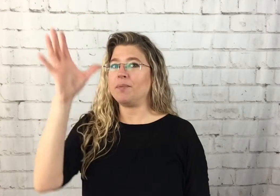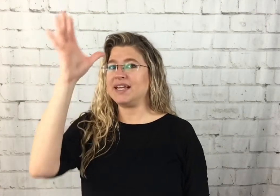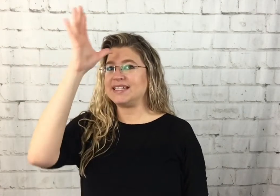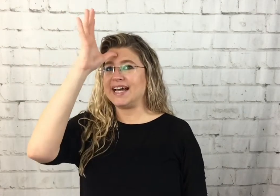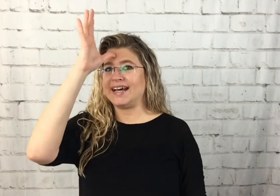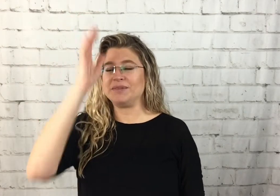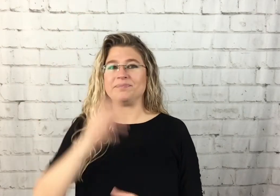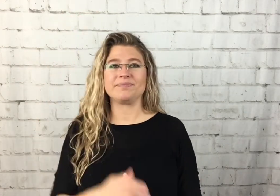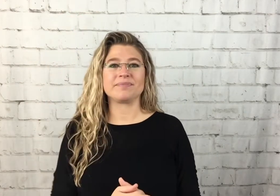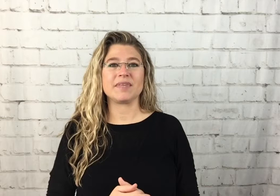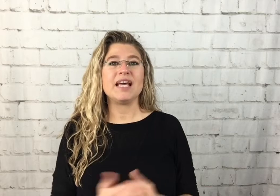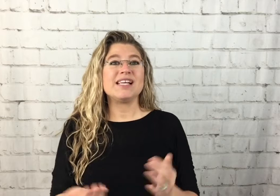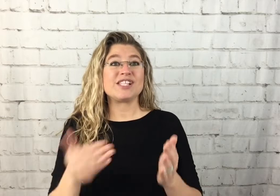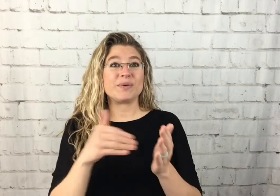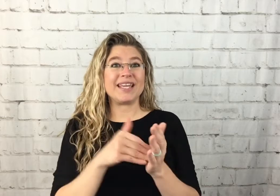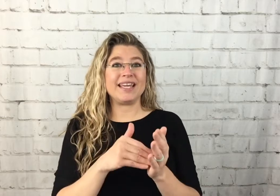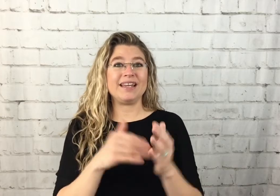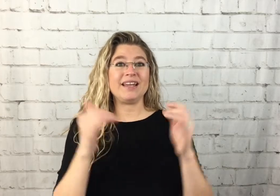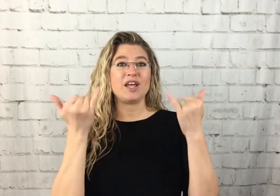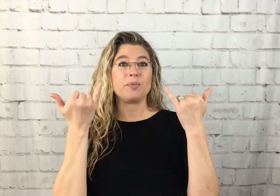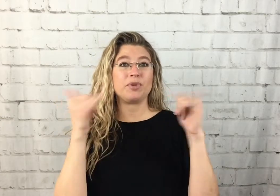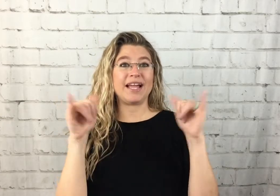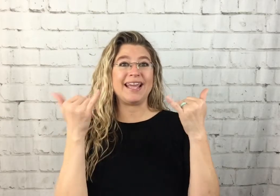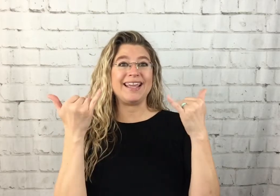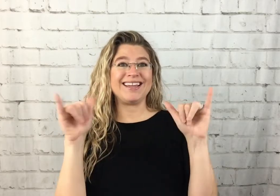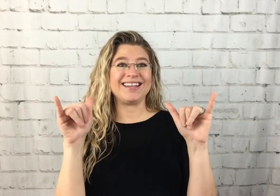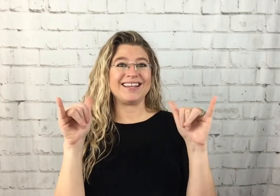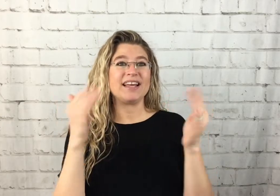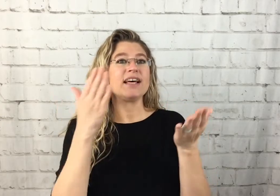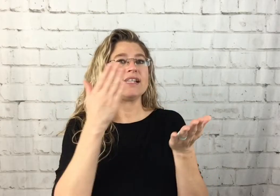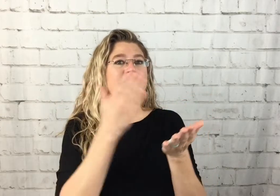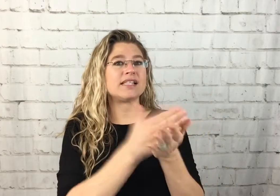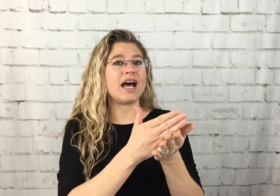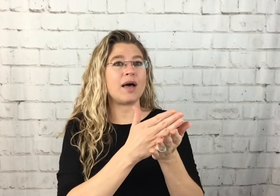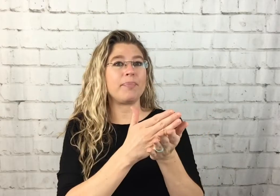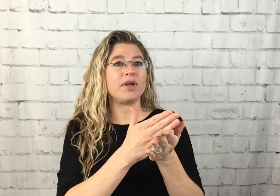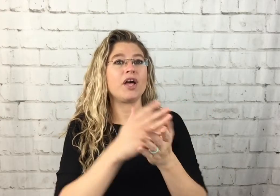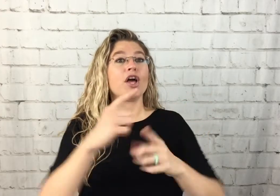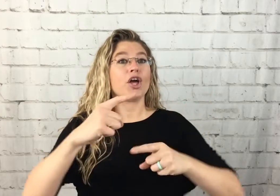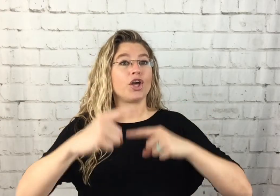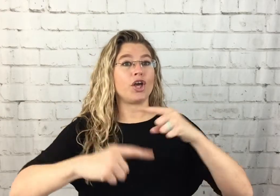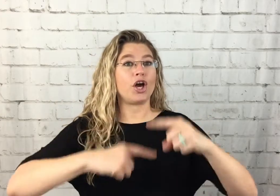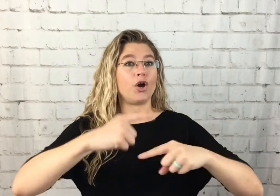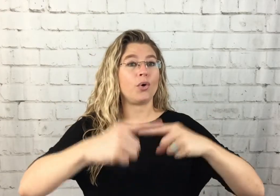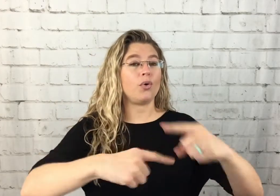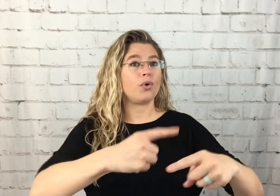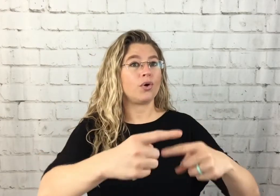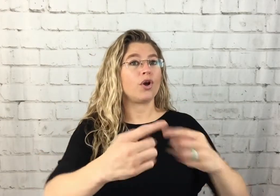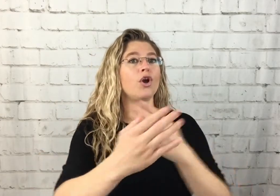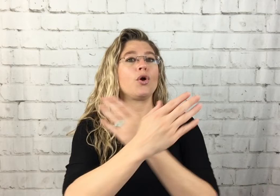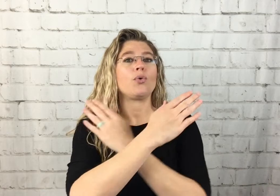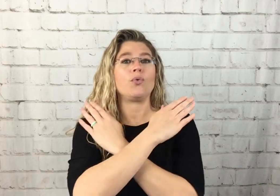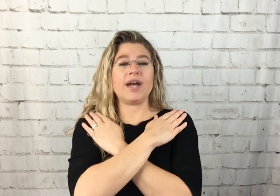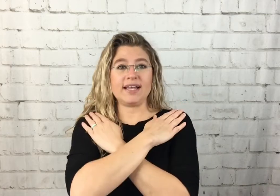and dad. So again, play, stop, go,